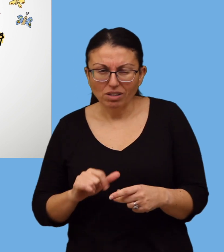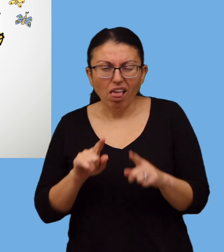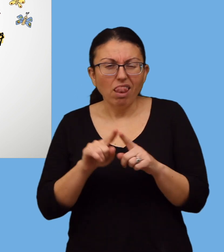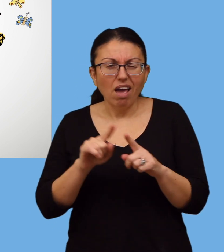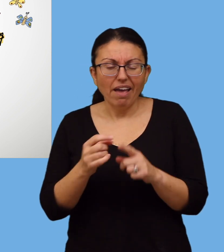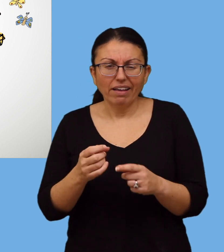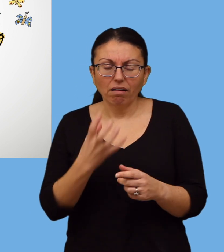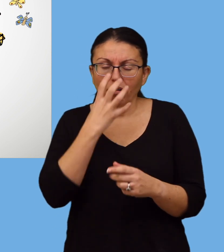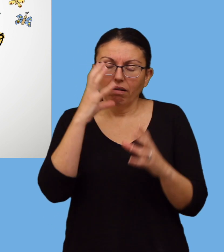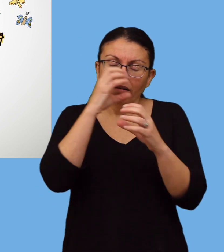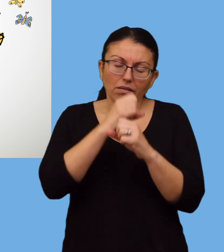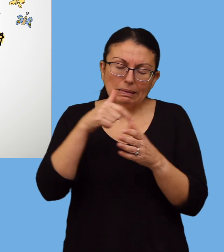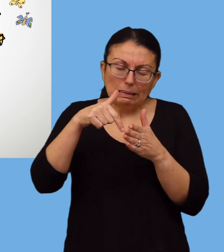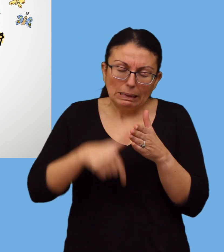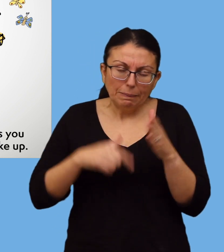deep sleep.